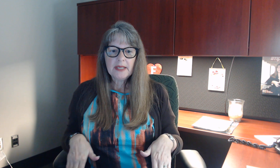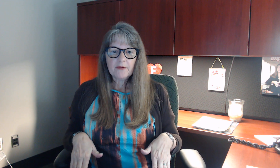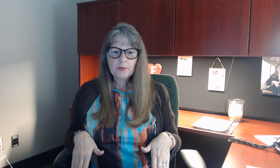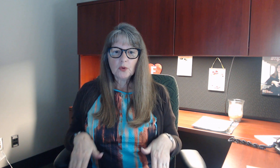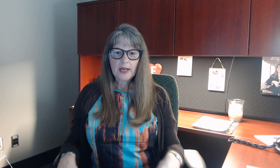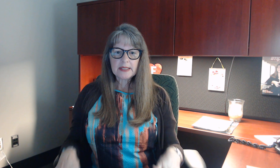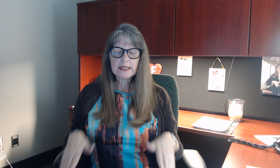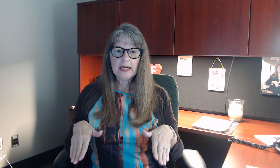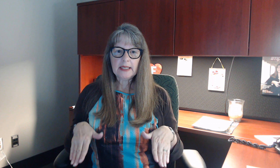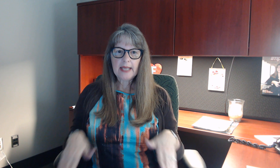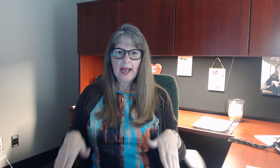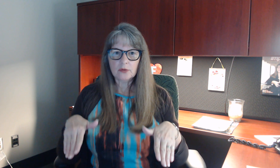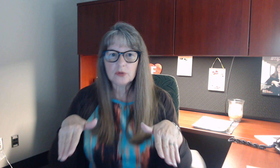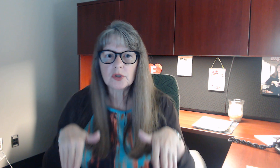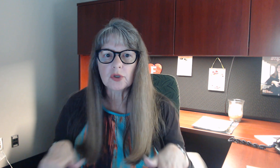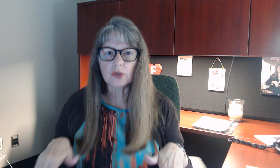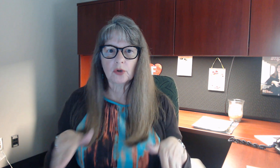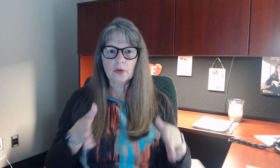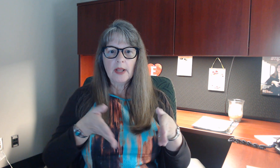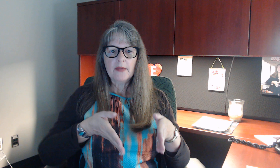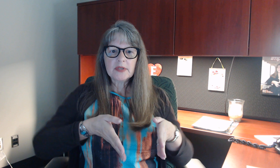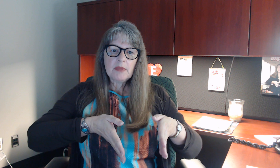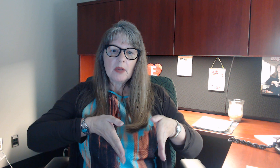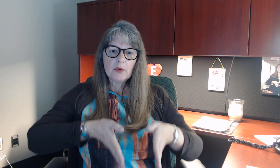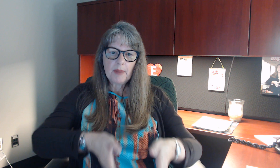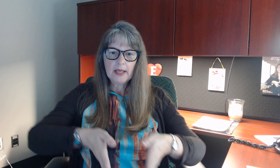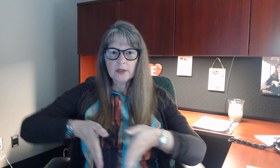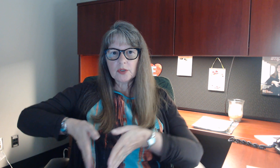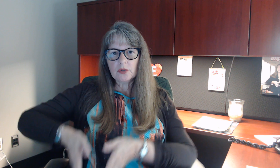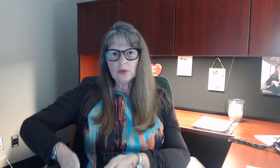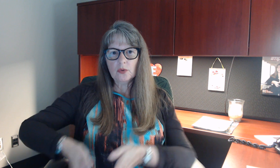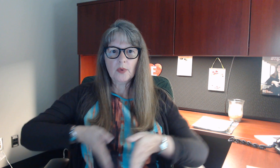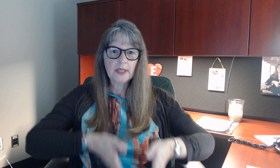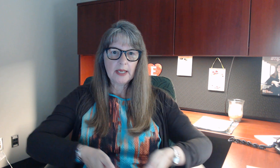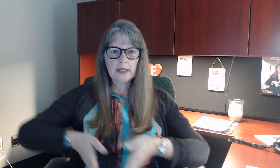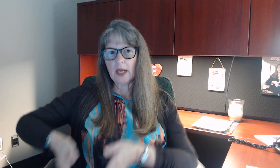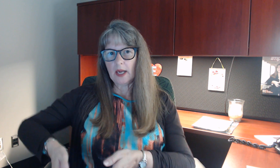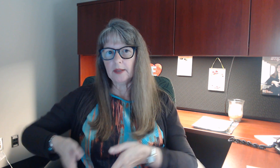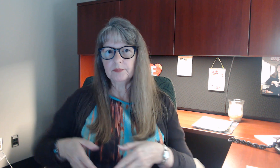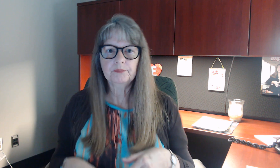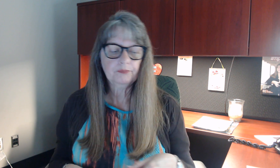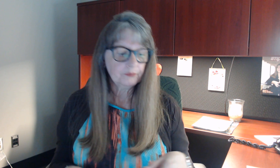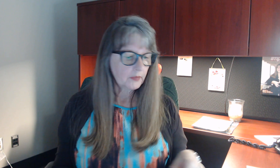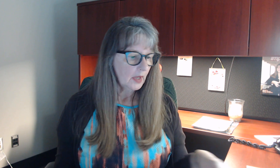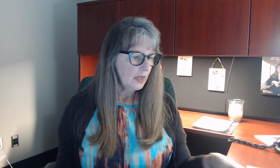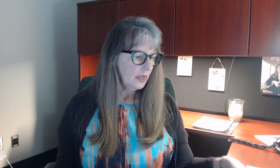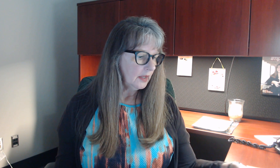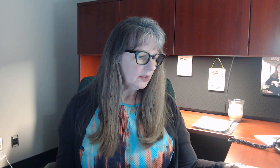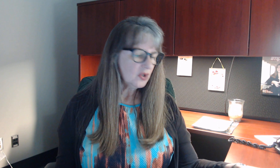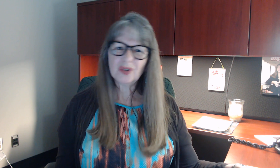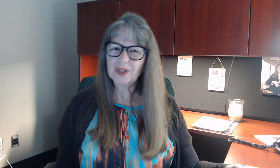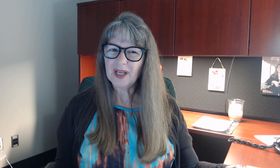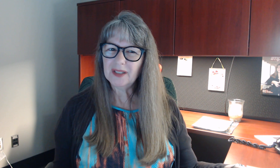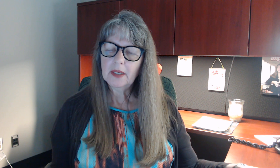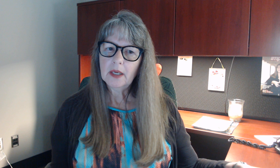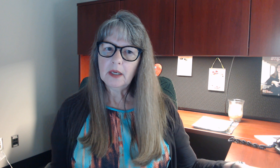from your waist, kind of down, just a skirt. The same thing with pants. You do one leg at a time. It's usually done, you